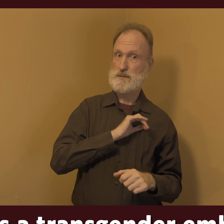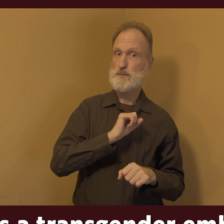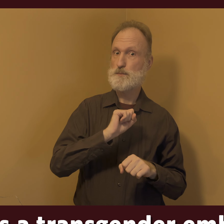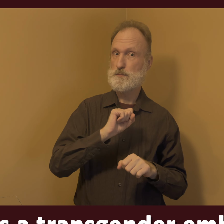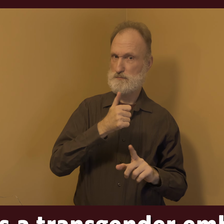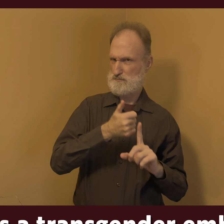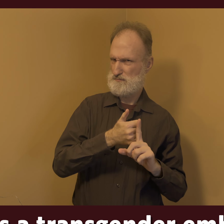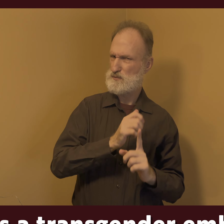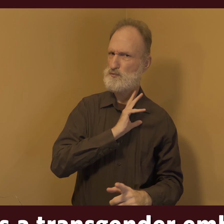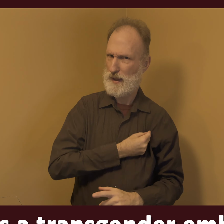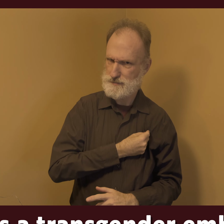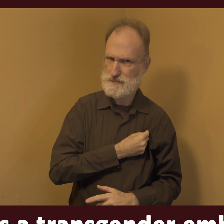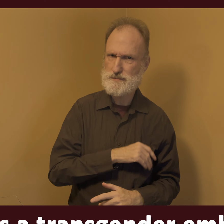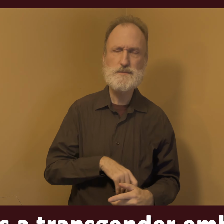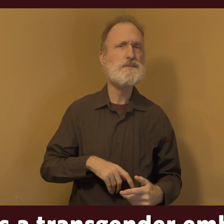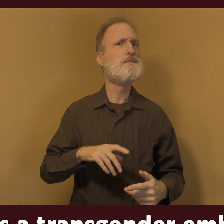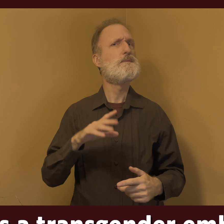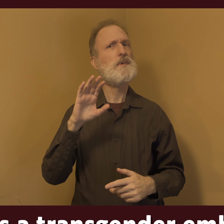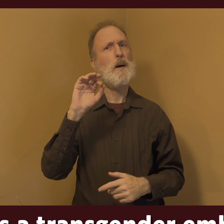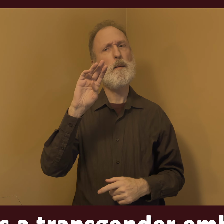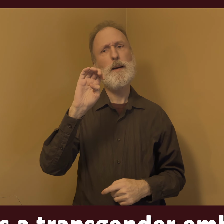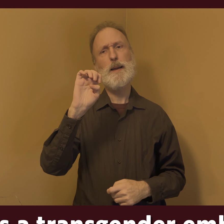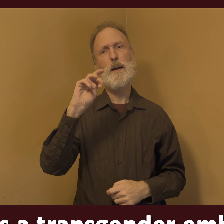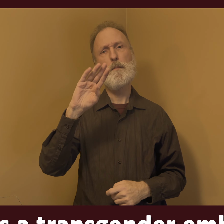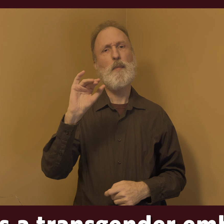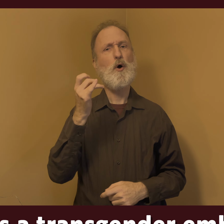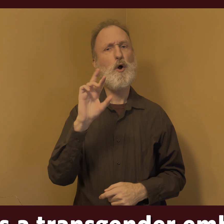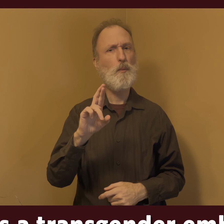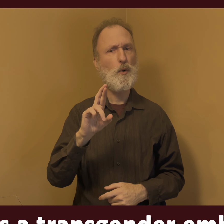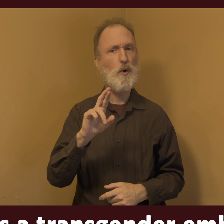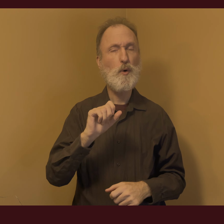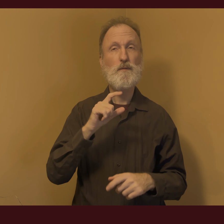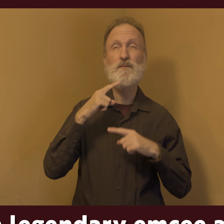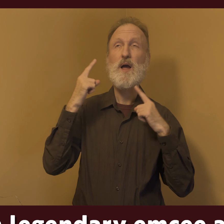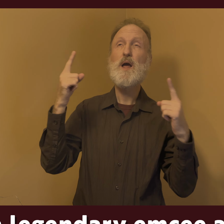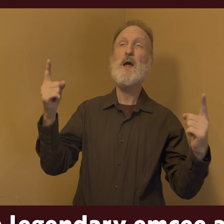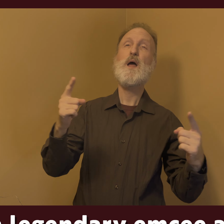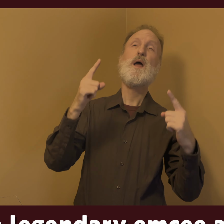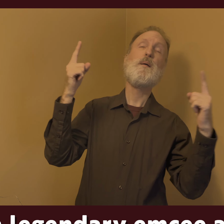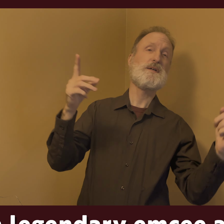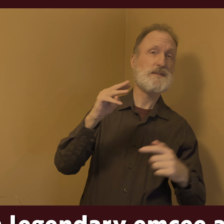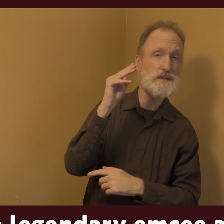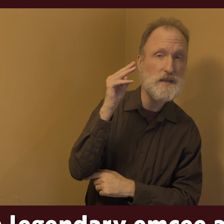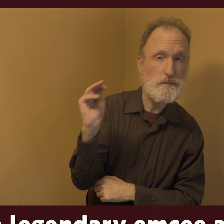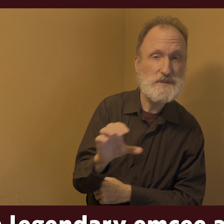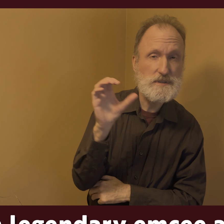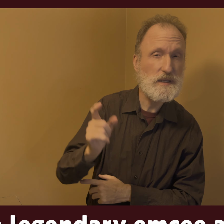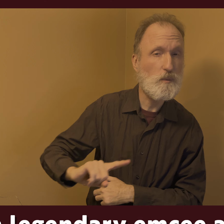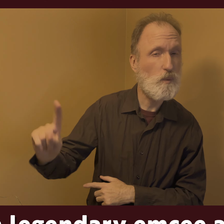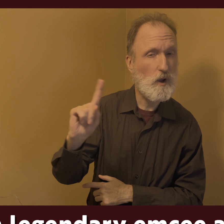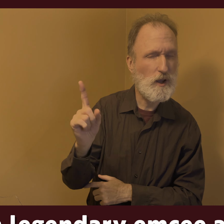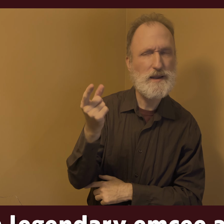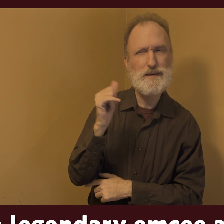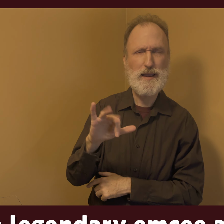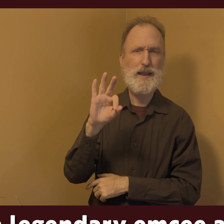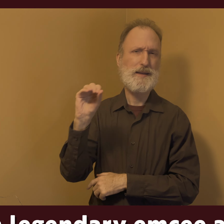Betsy is a transgender embalmer and a legendary MC at the Gay 90s bar in